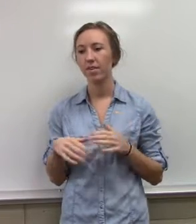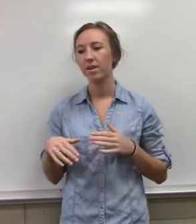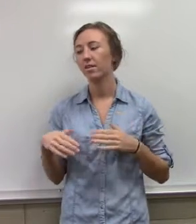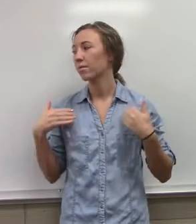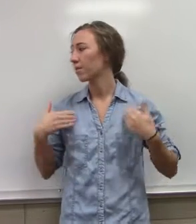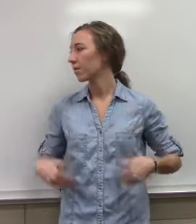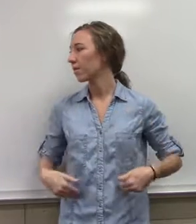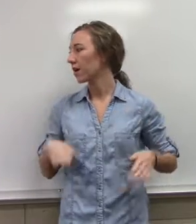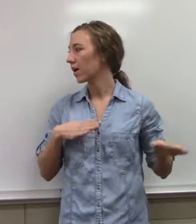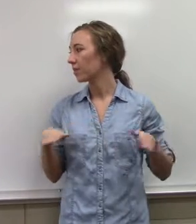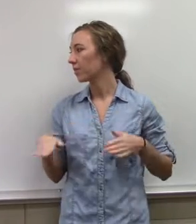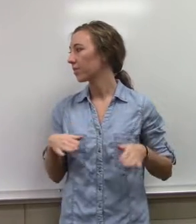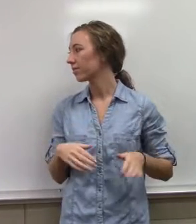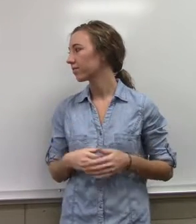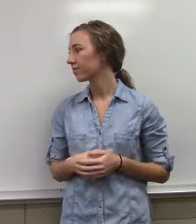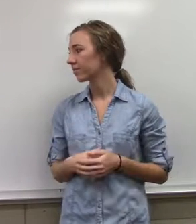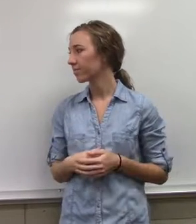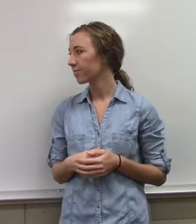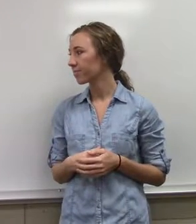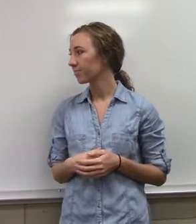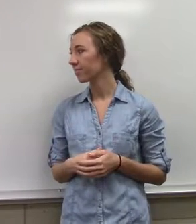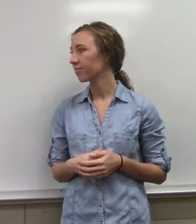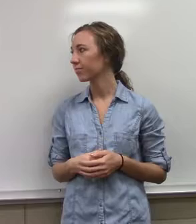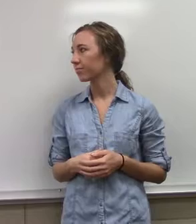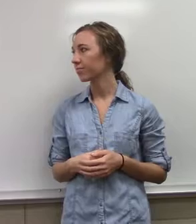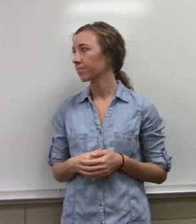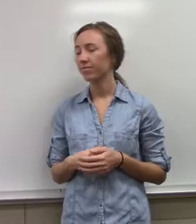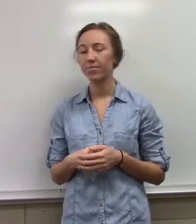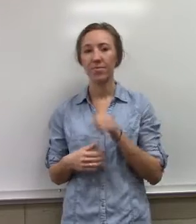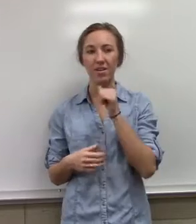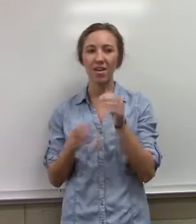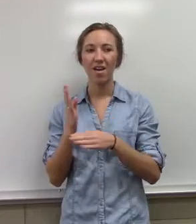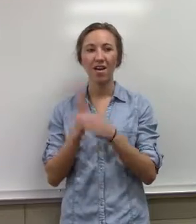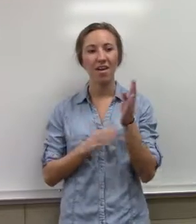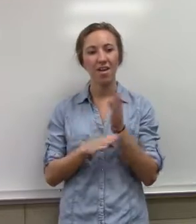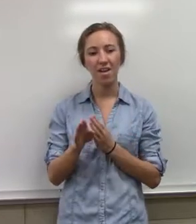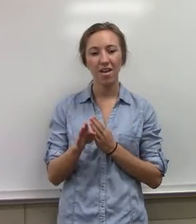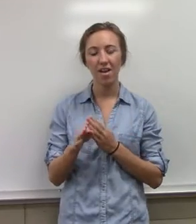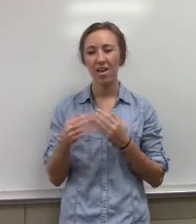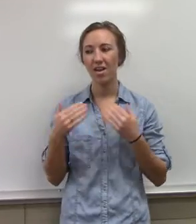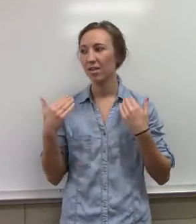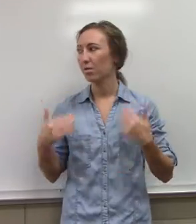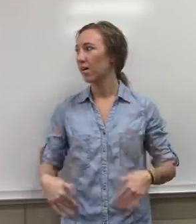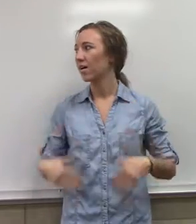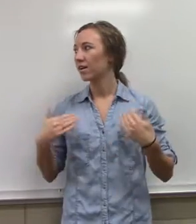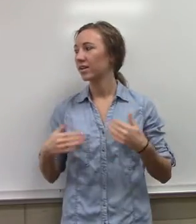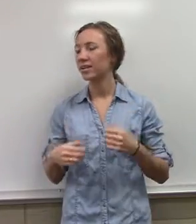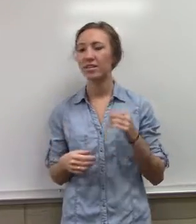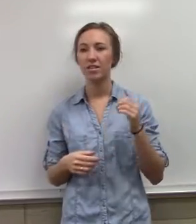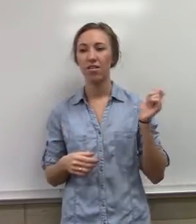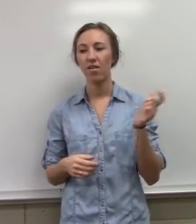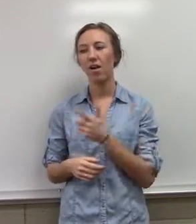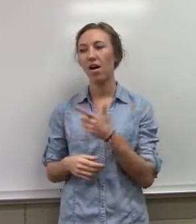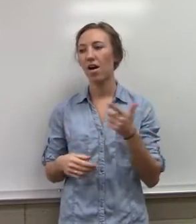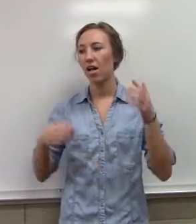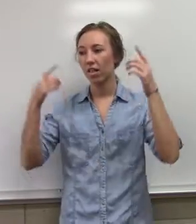So this is much more than just a hand gesture or a facial expression. It's the person as a whole. Now, you will have some movement,